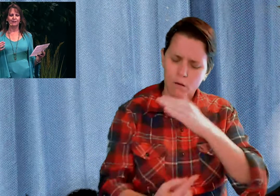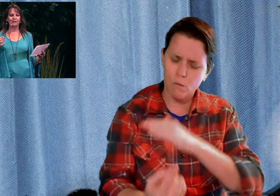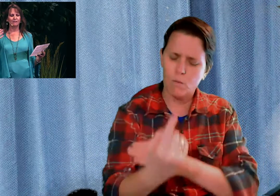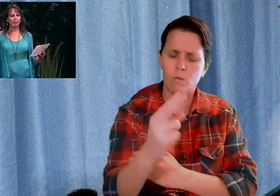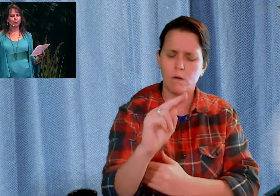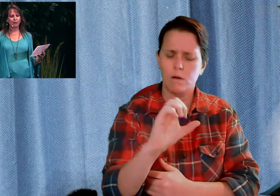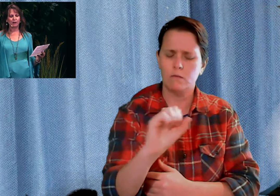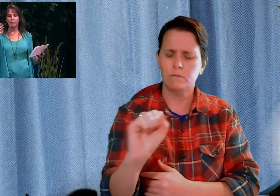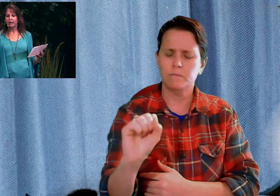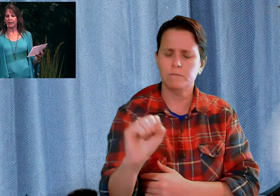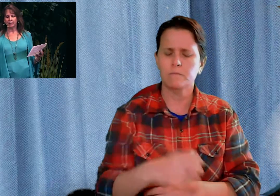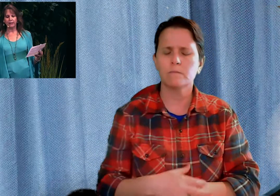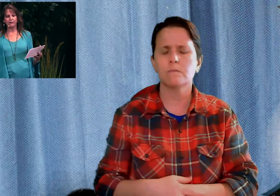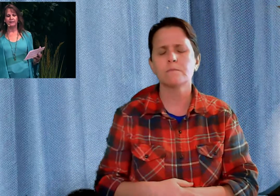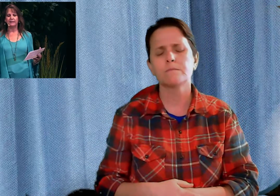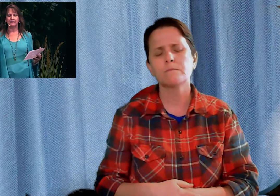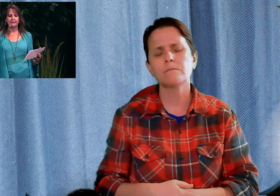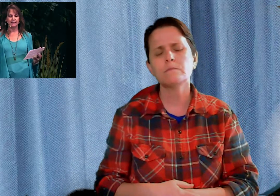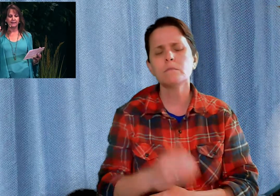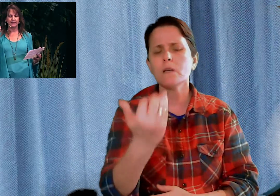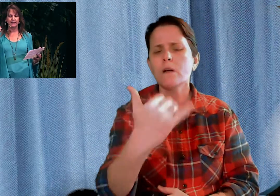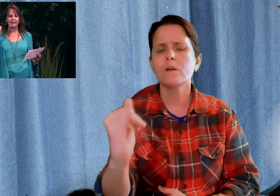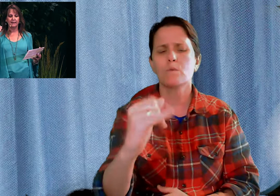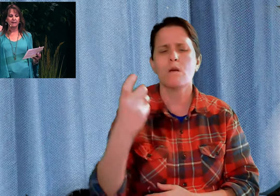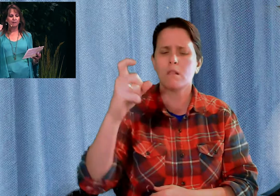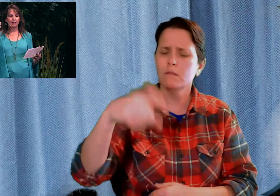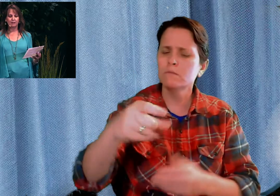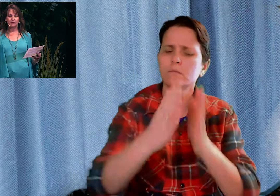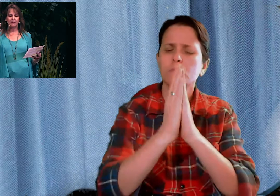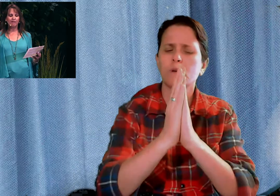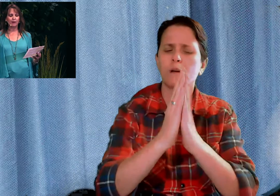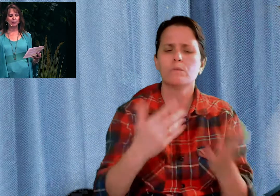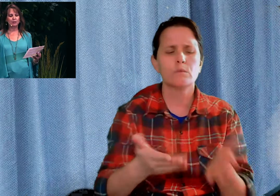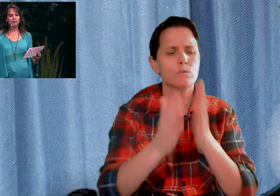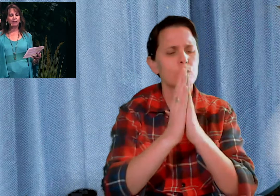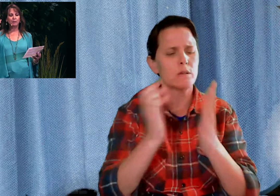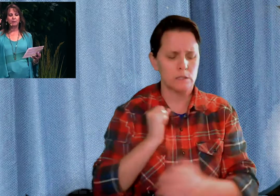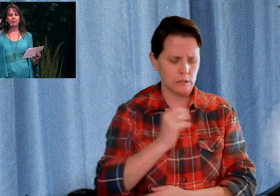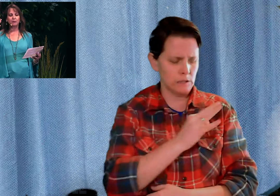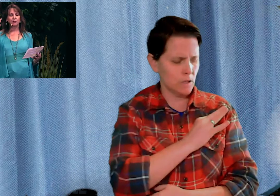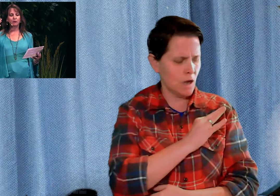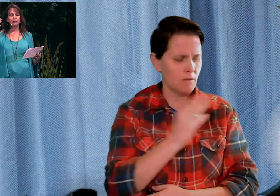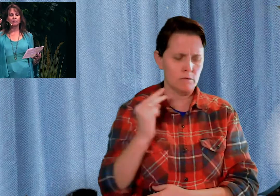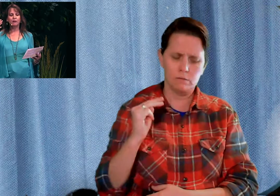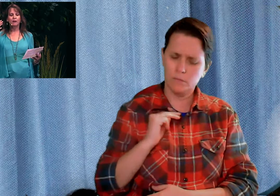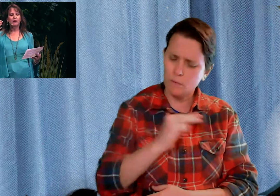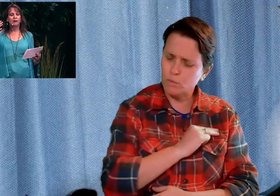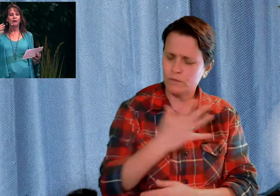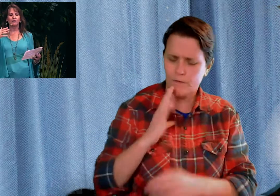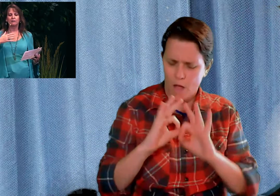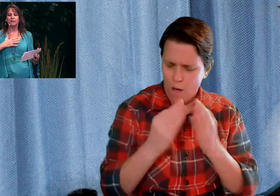So we just lift up a prayer for anybody who's in need today. We've got some staff members and family members close to